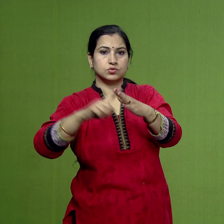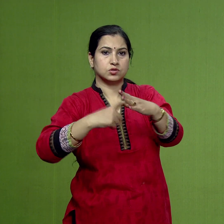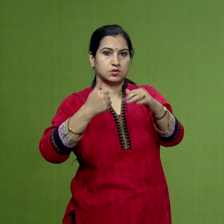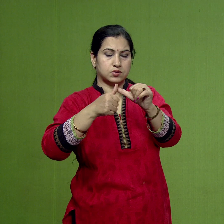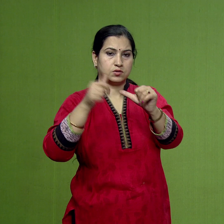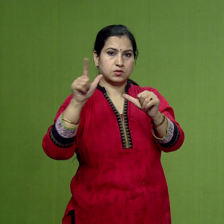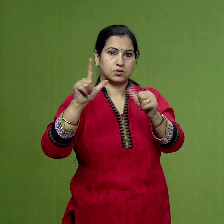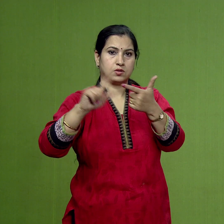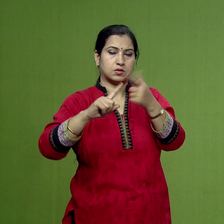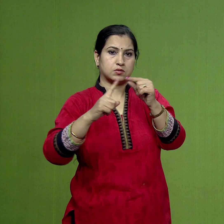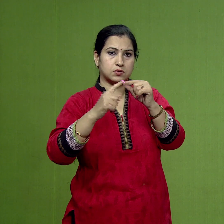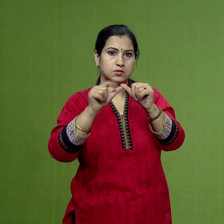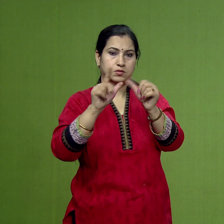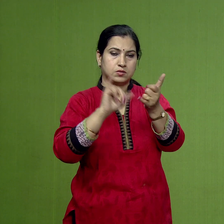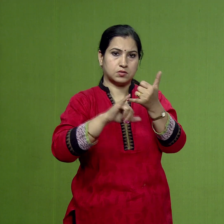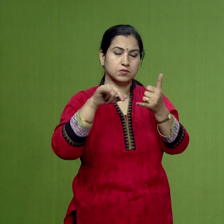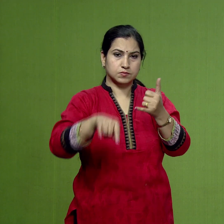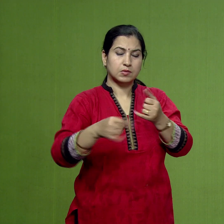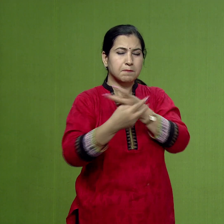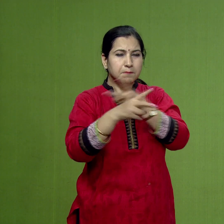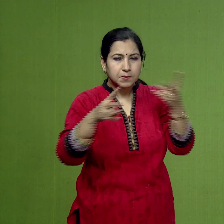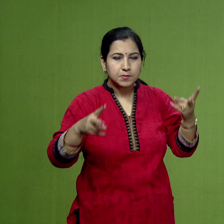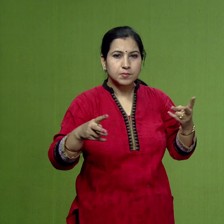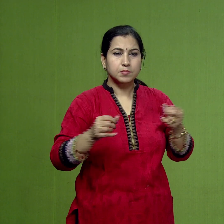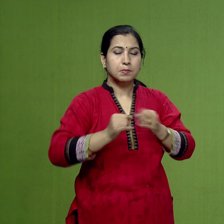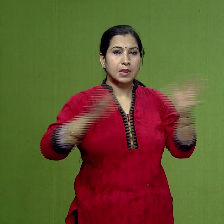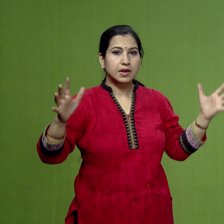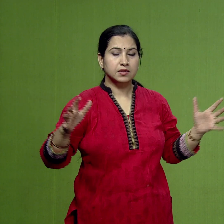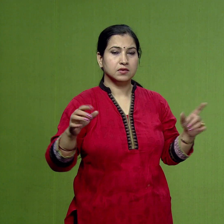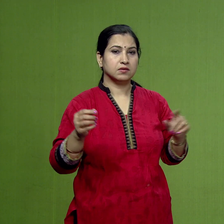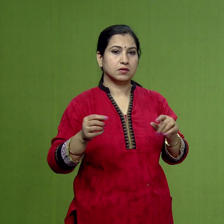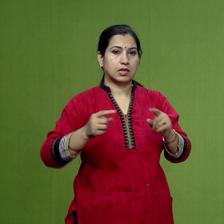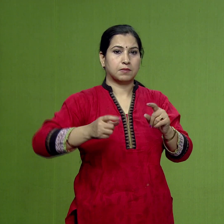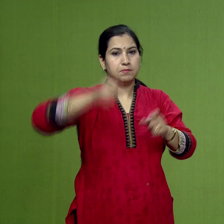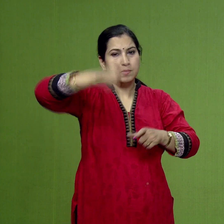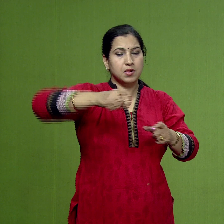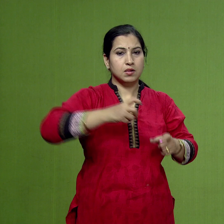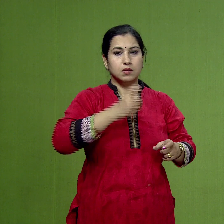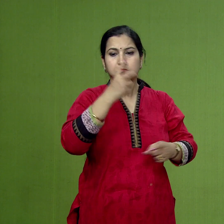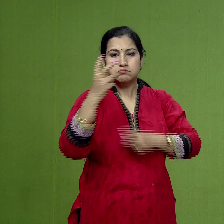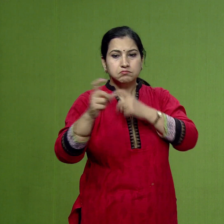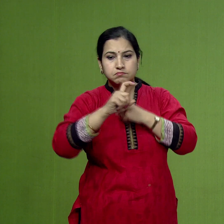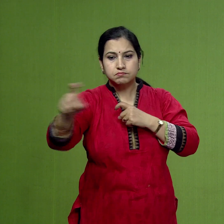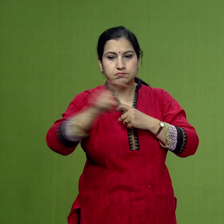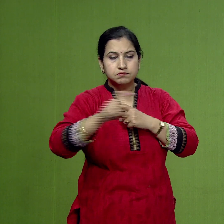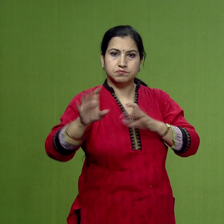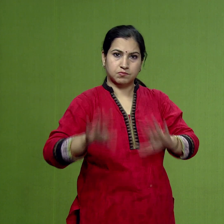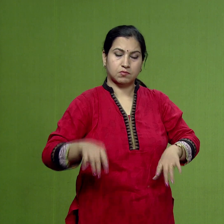Several passes have provided a passage to many ancient travelers. These routes are not